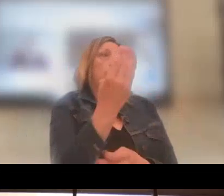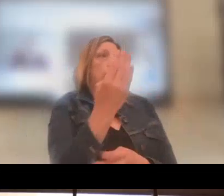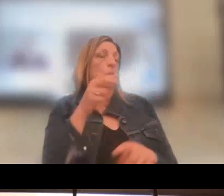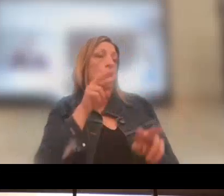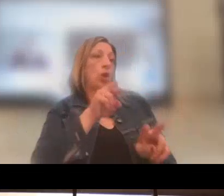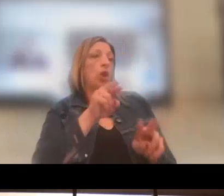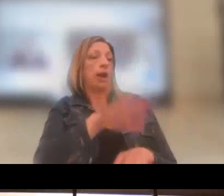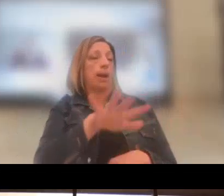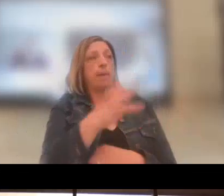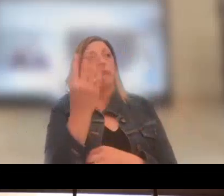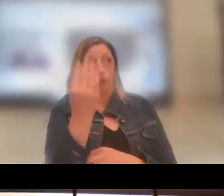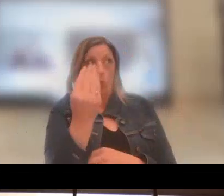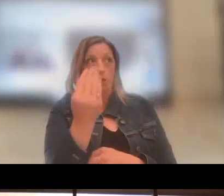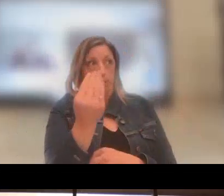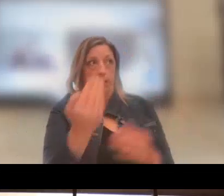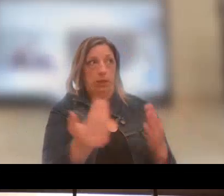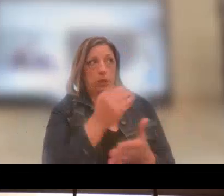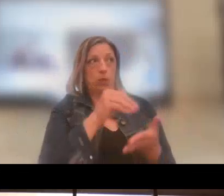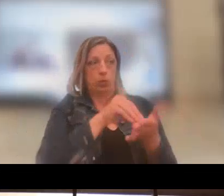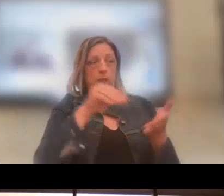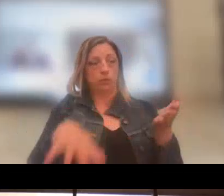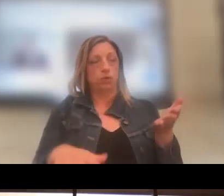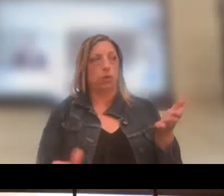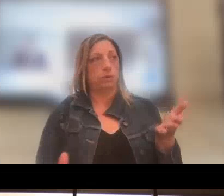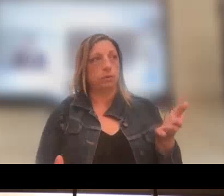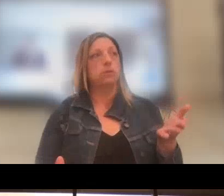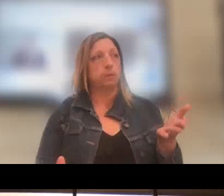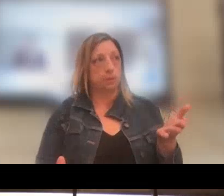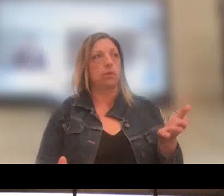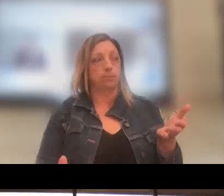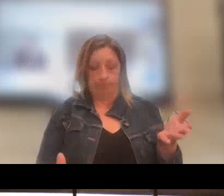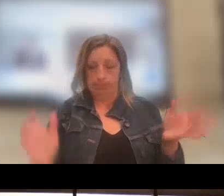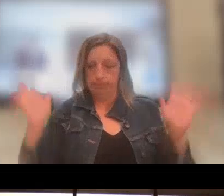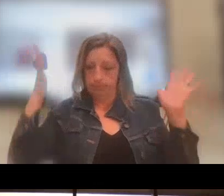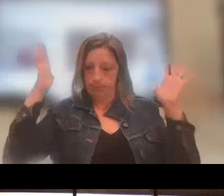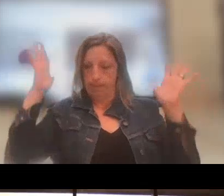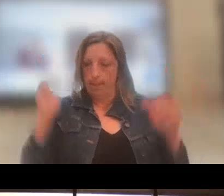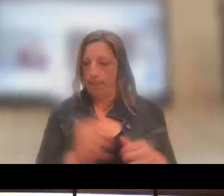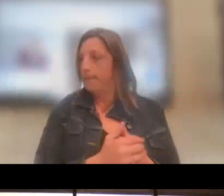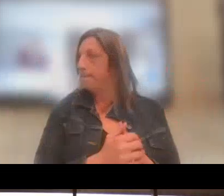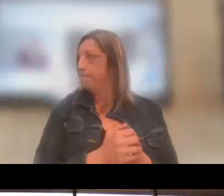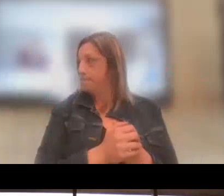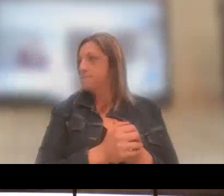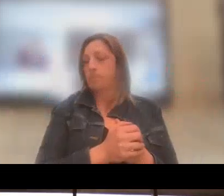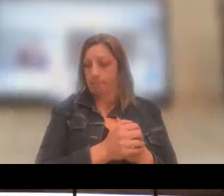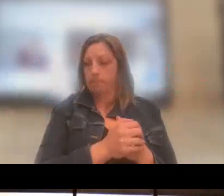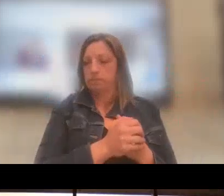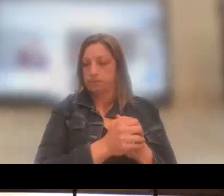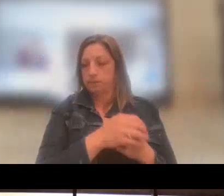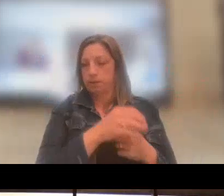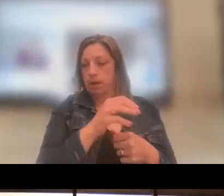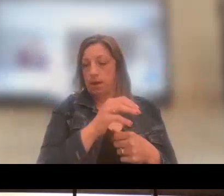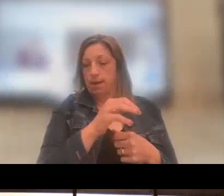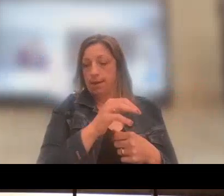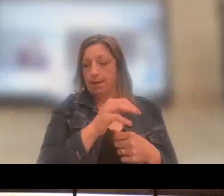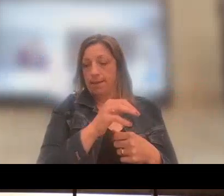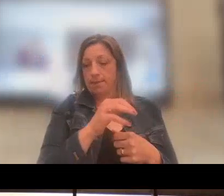tour. So a total, we're looking at about 14 new students. Yay for that,